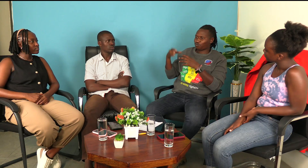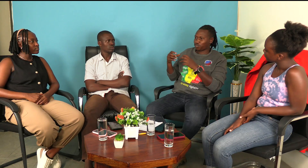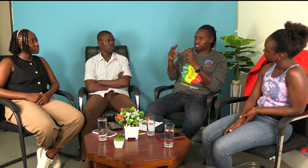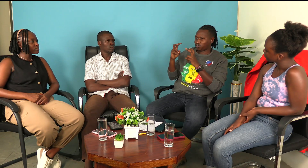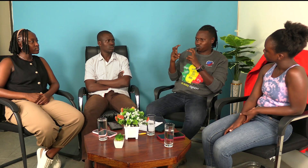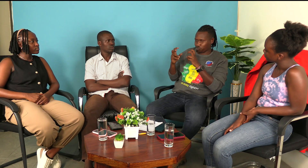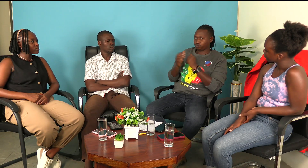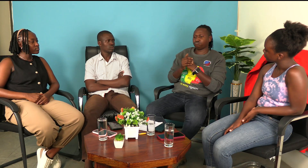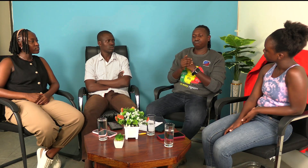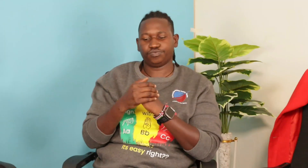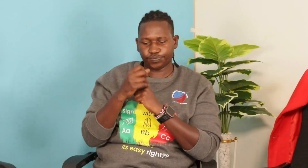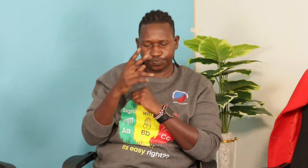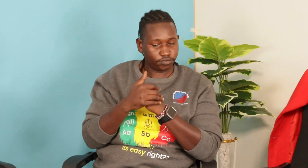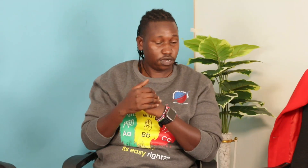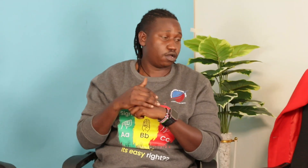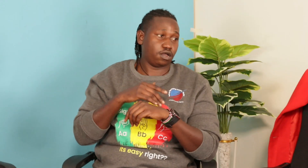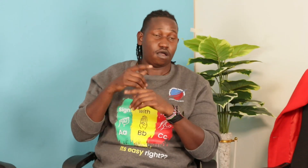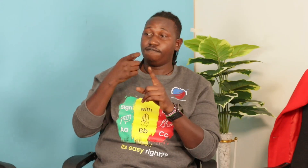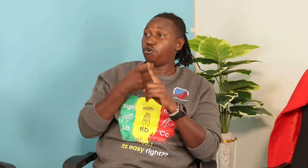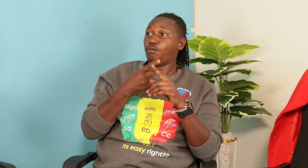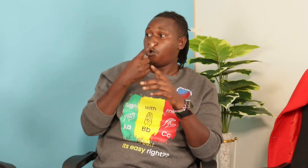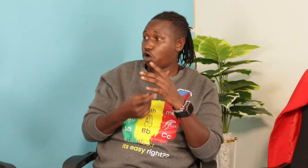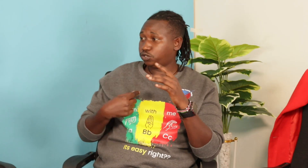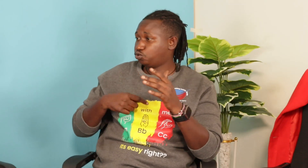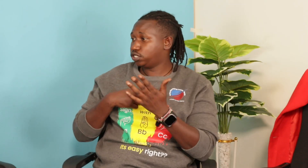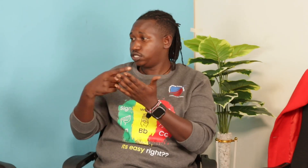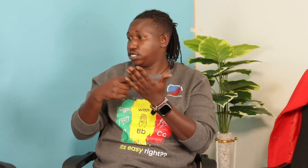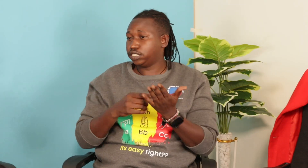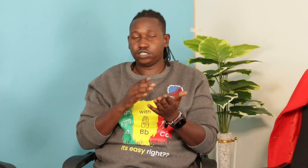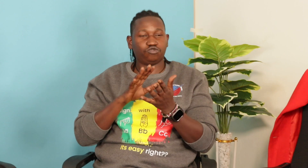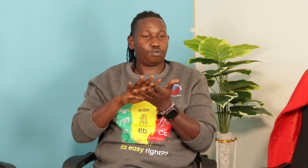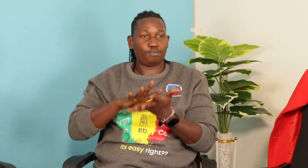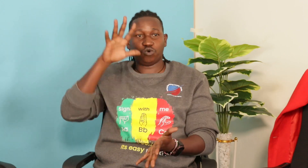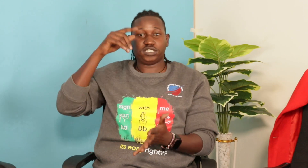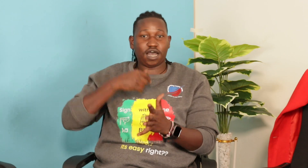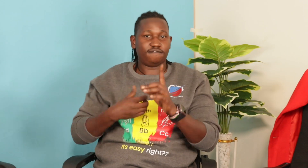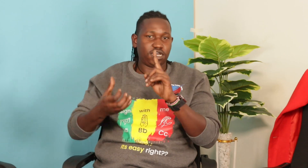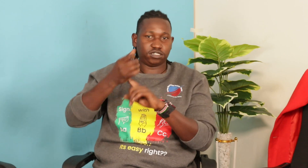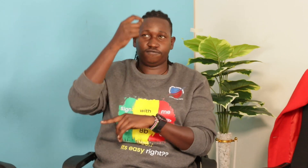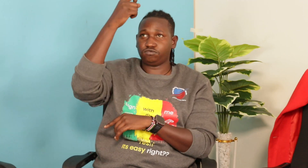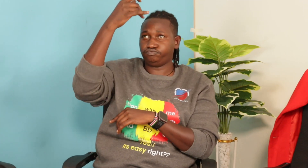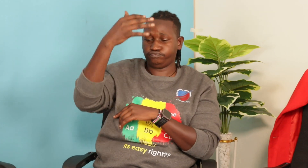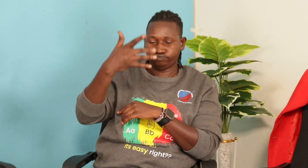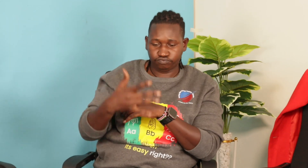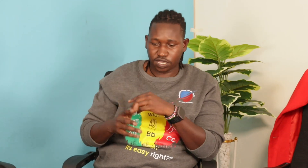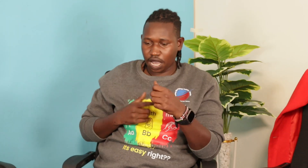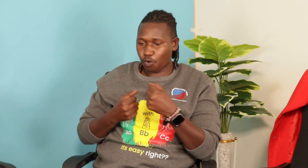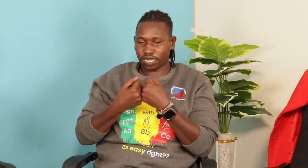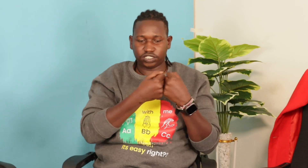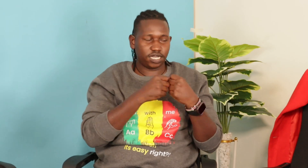also explained much about the community and the deaf issues. All right. So we have discussed much of